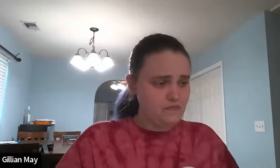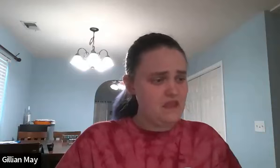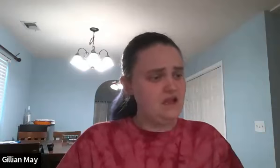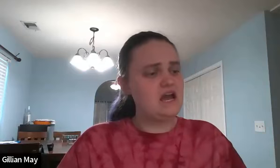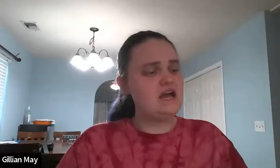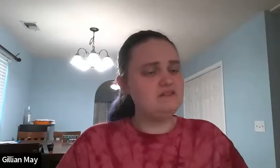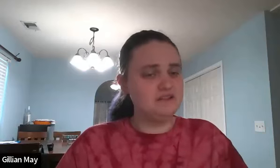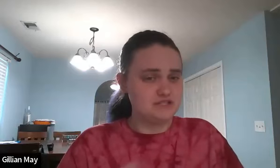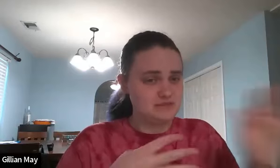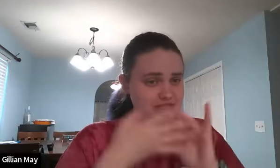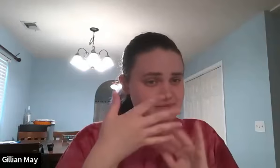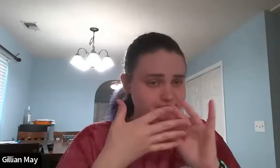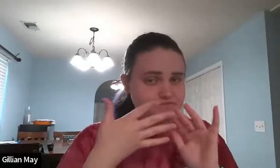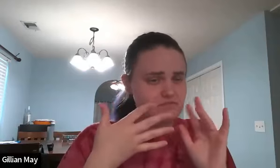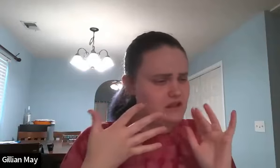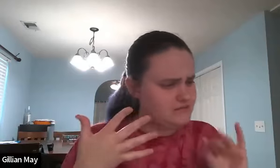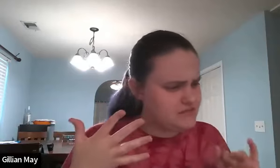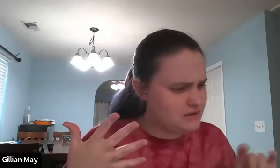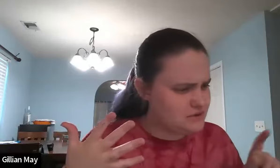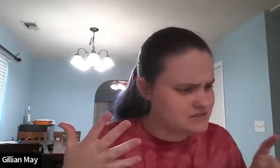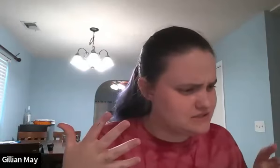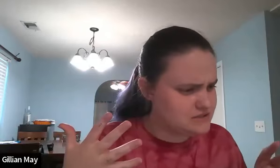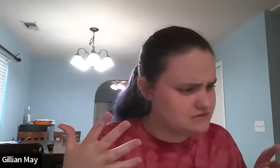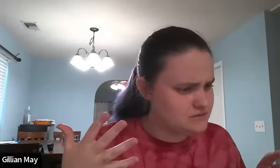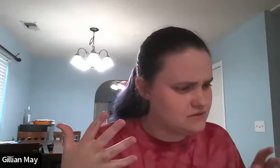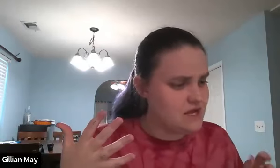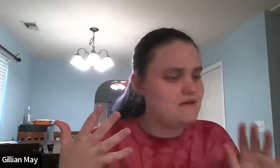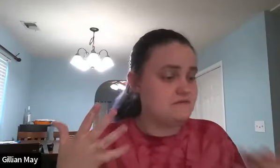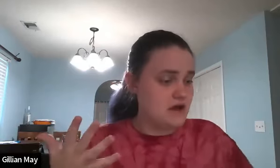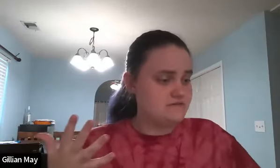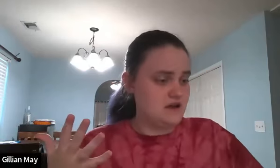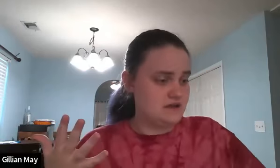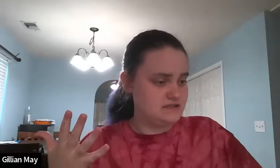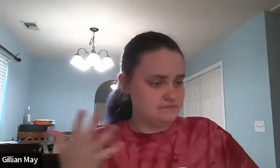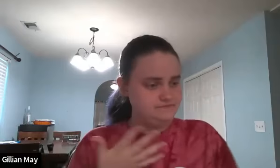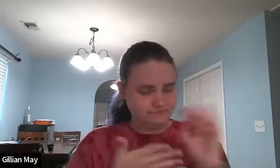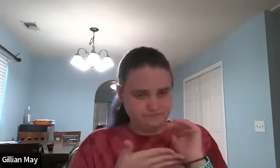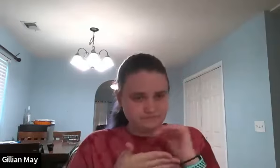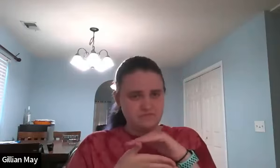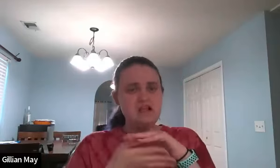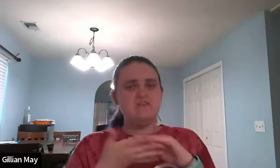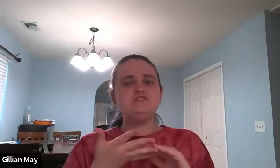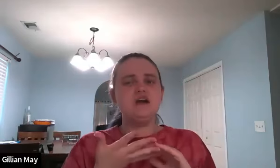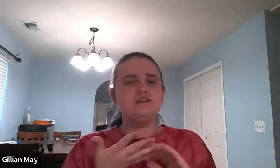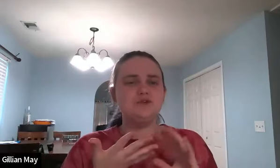I kind of have a little space of, I think, was it 5 signs, and these are kind of your